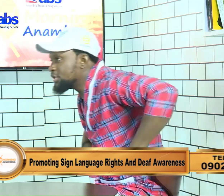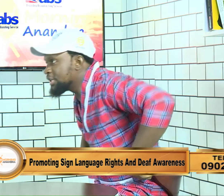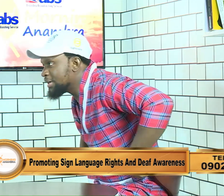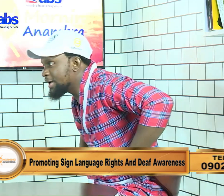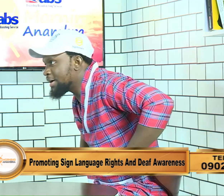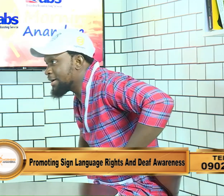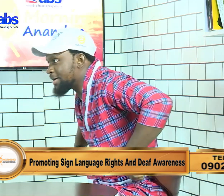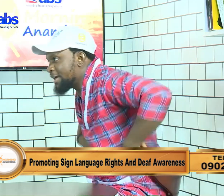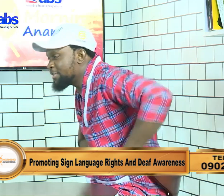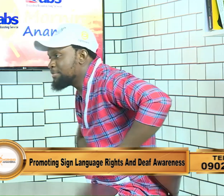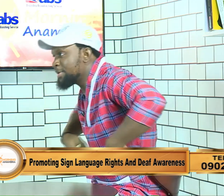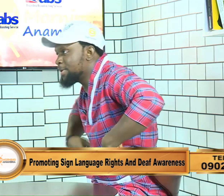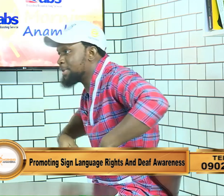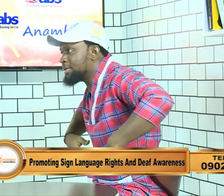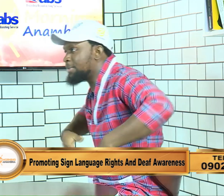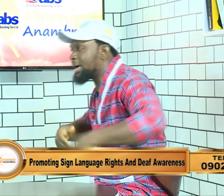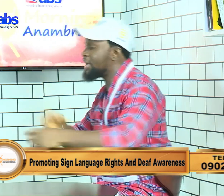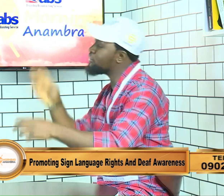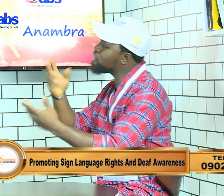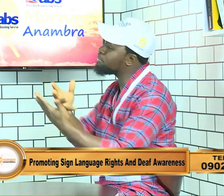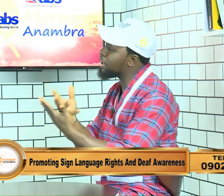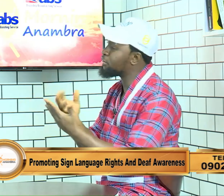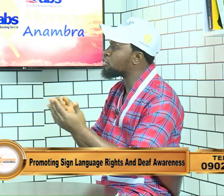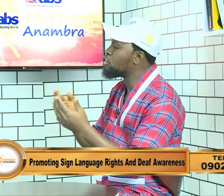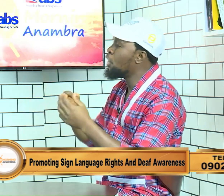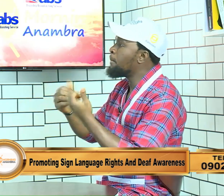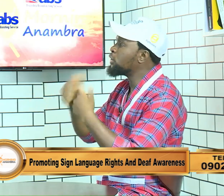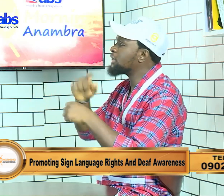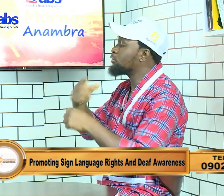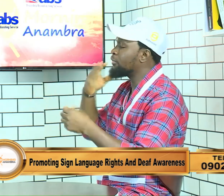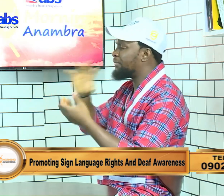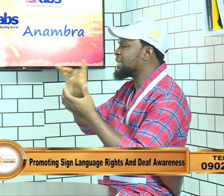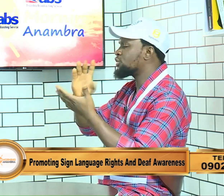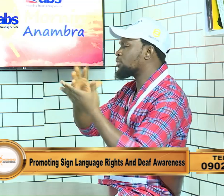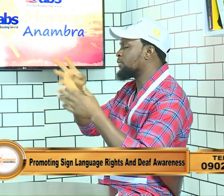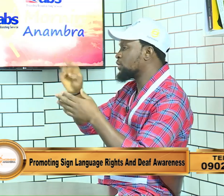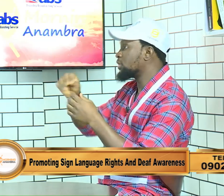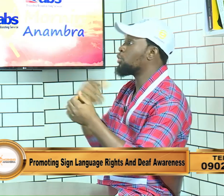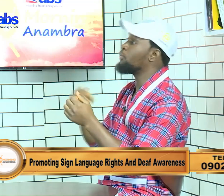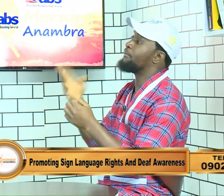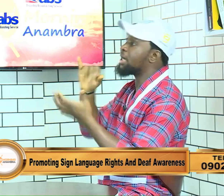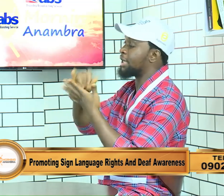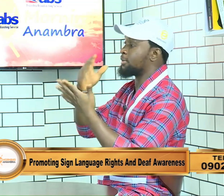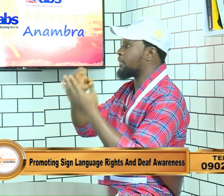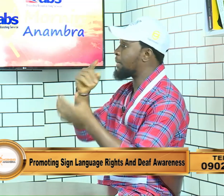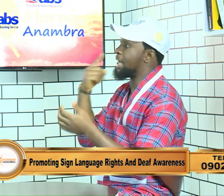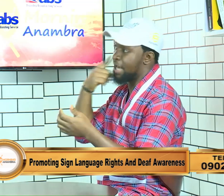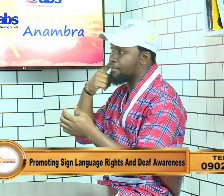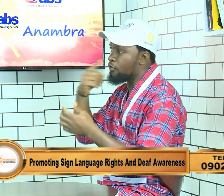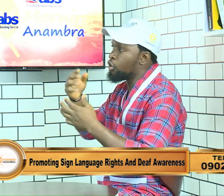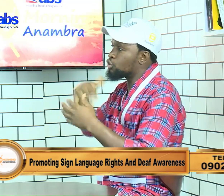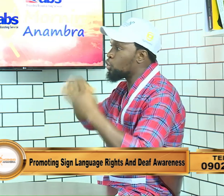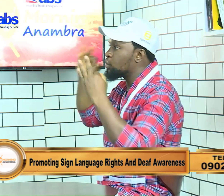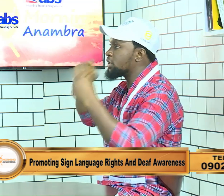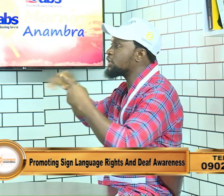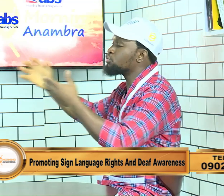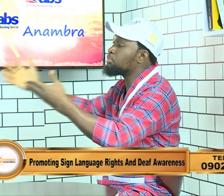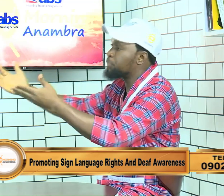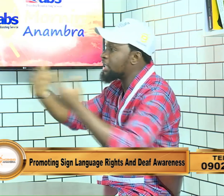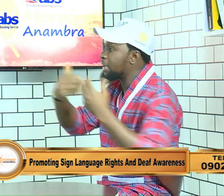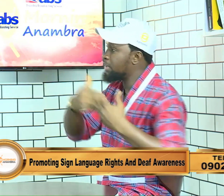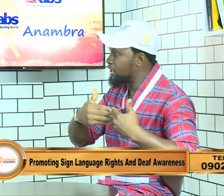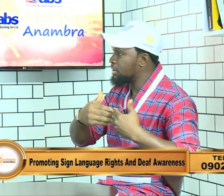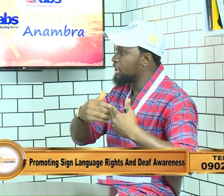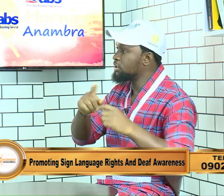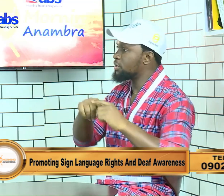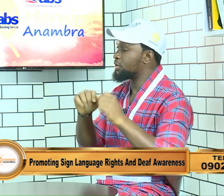using carrying a baby at the back and using it to beg. So most times when we find some of these things, when we find that some of them are deaf, so we decide to bring